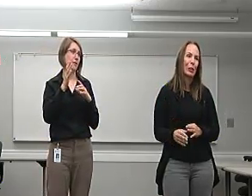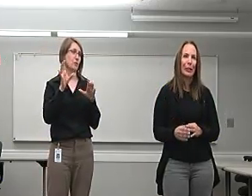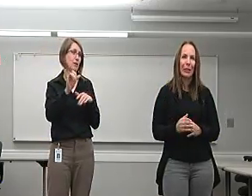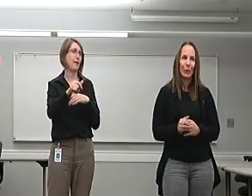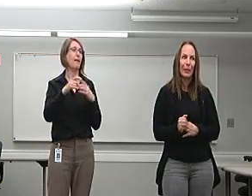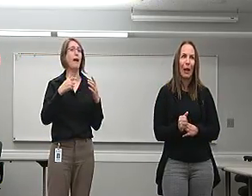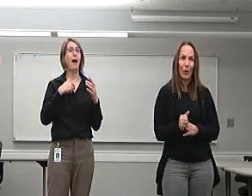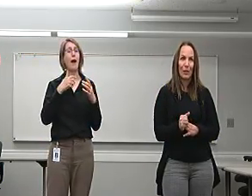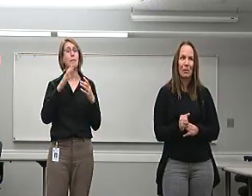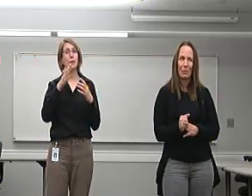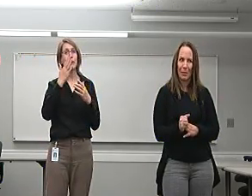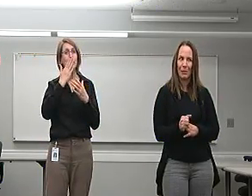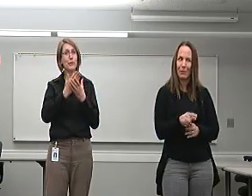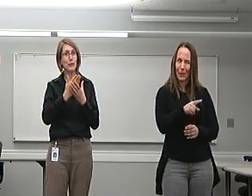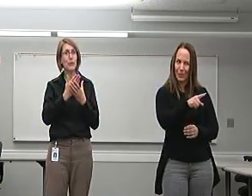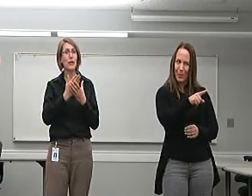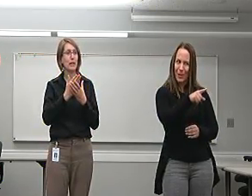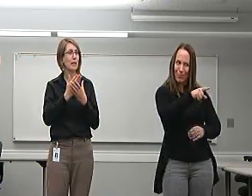can do that.